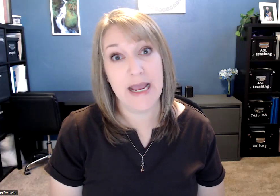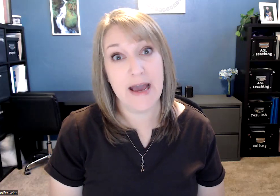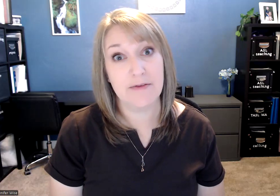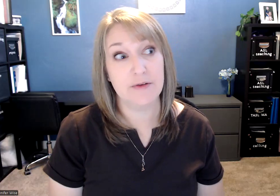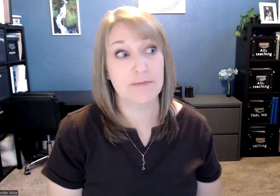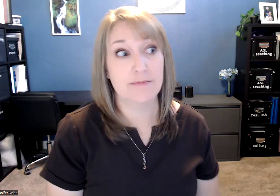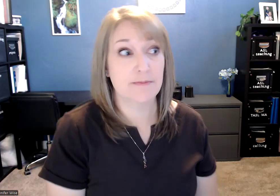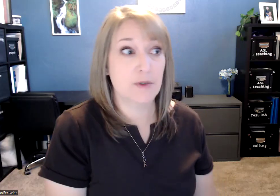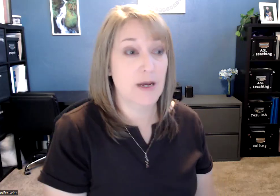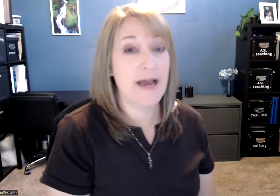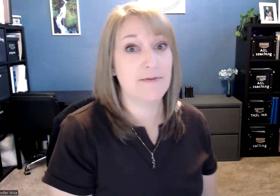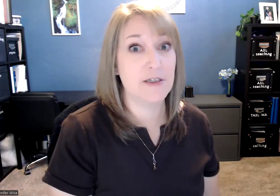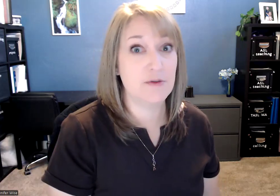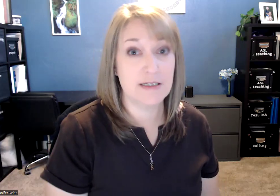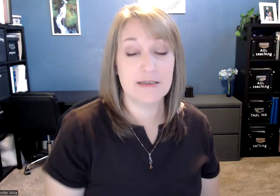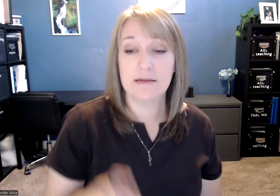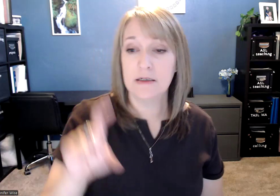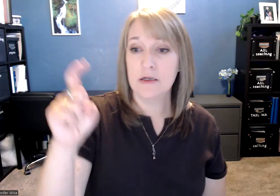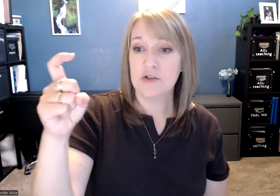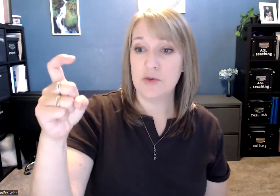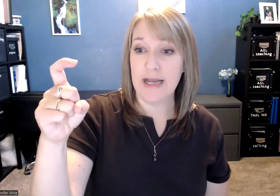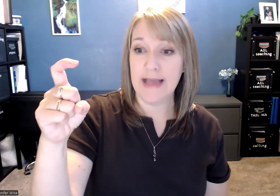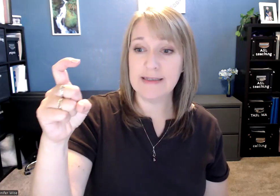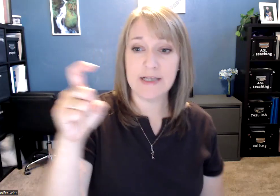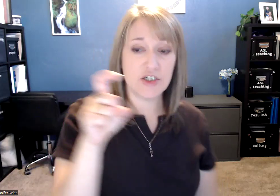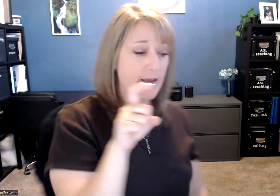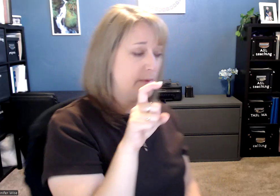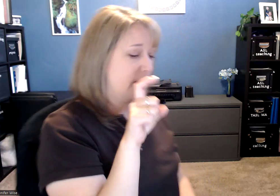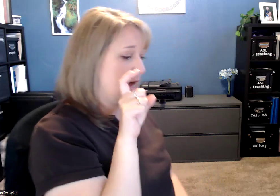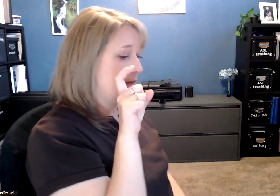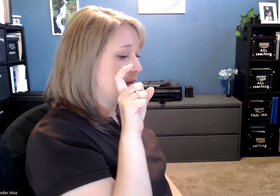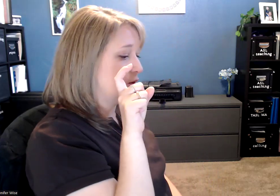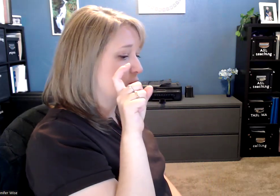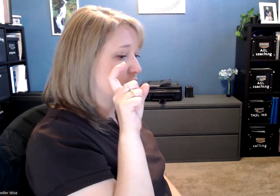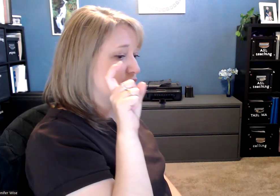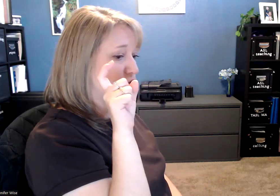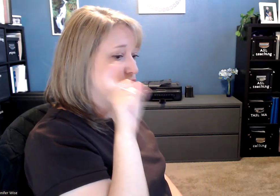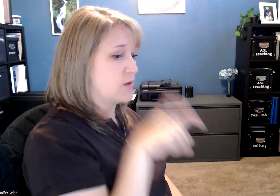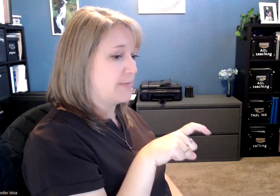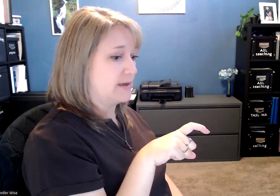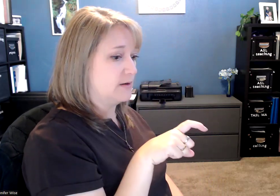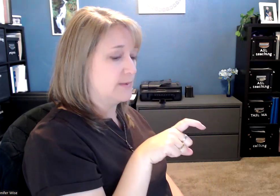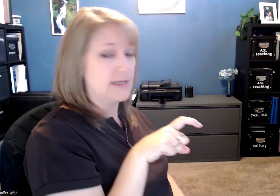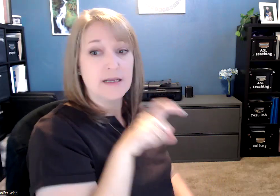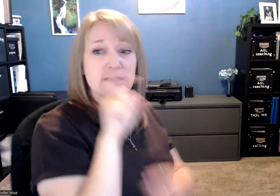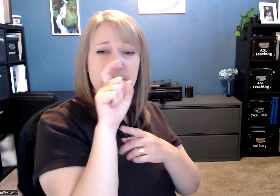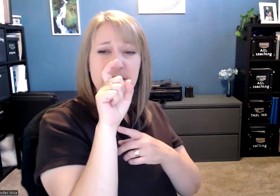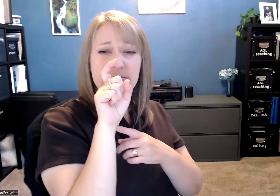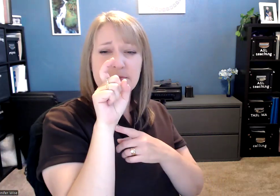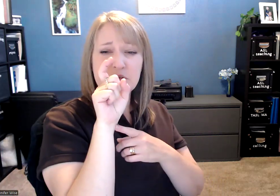have to go, I have to do this. So you want an X handshake, and then you're going to just drop it a little bit. Sometimes people drop